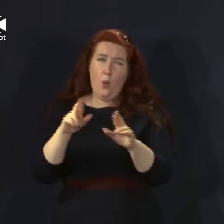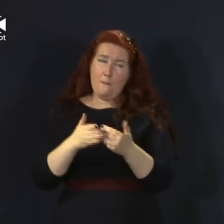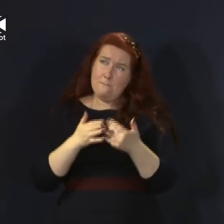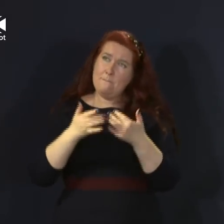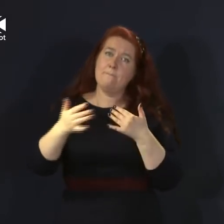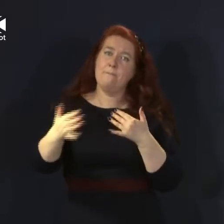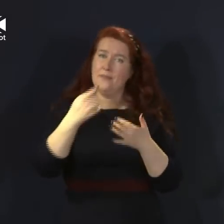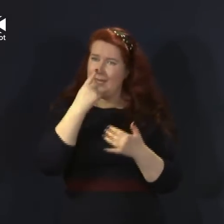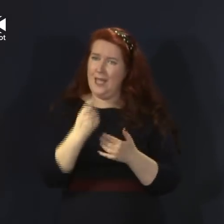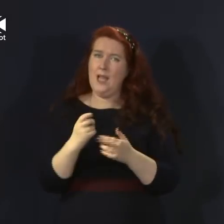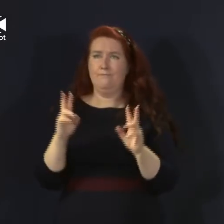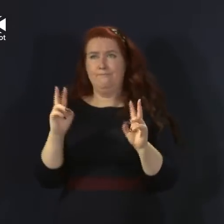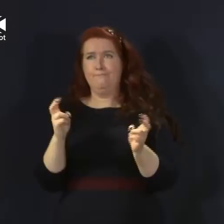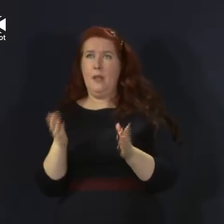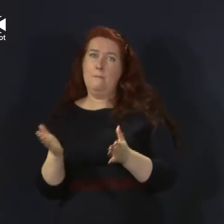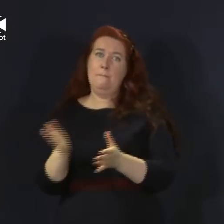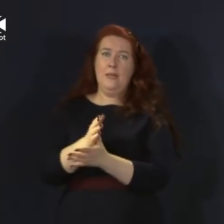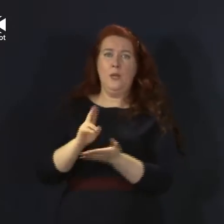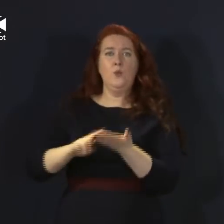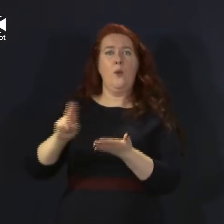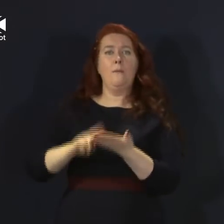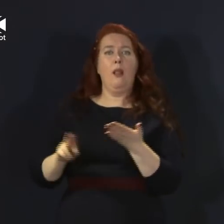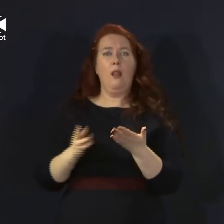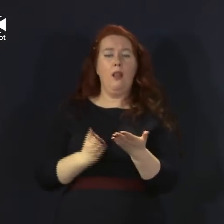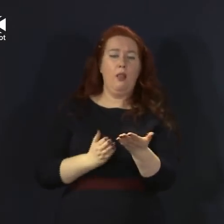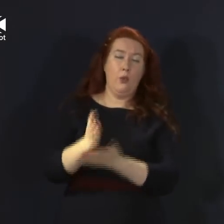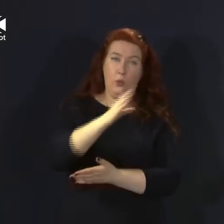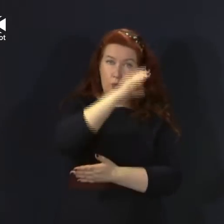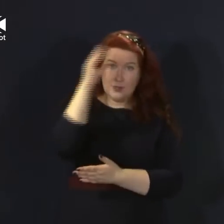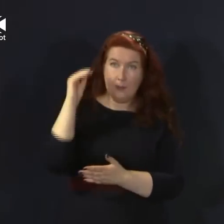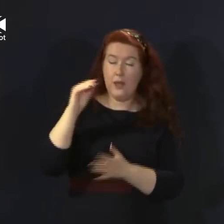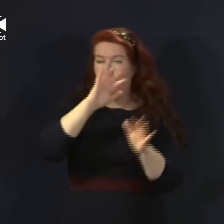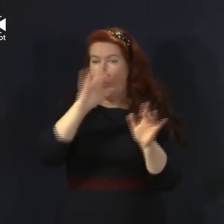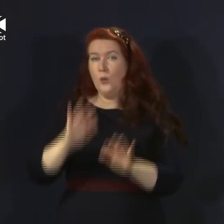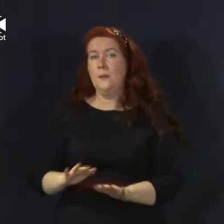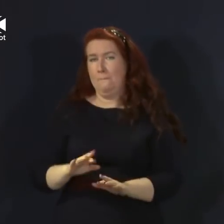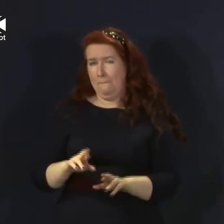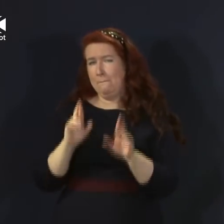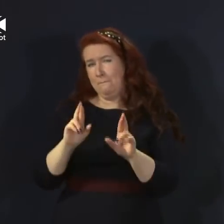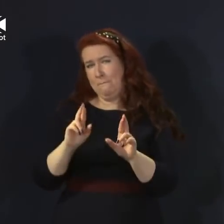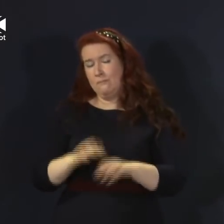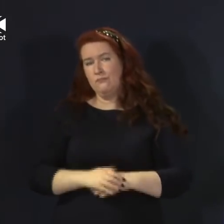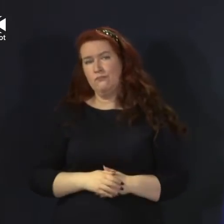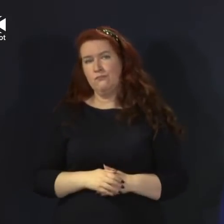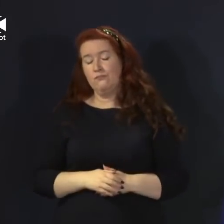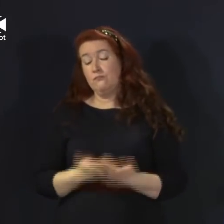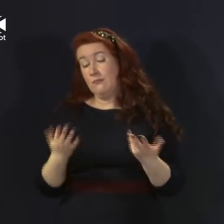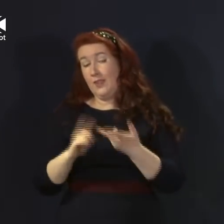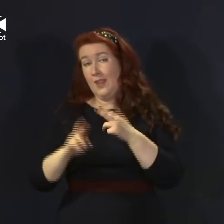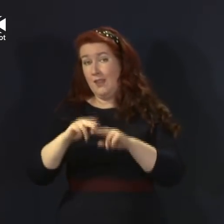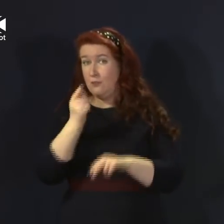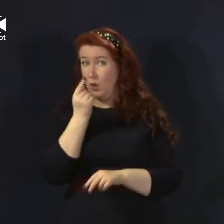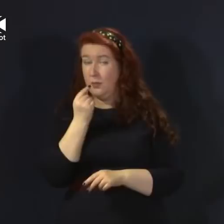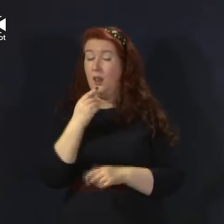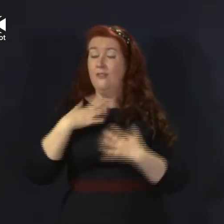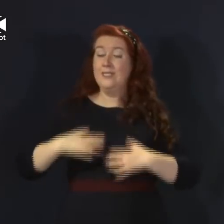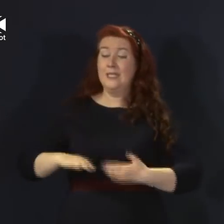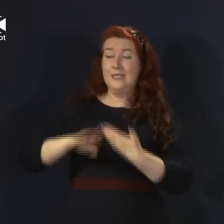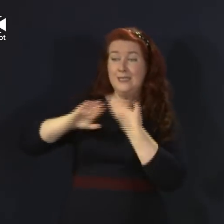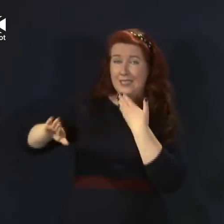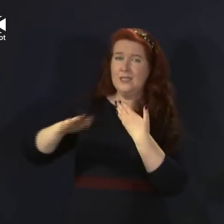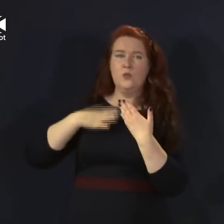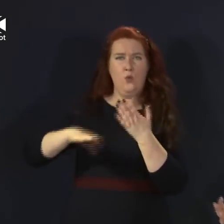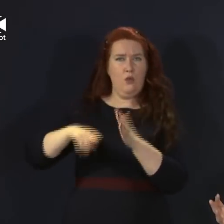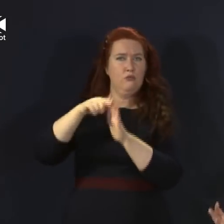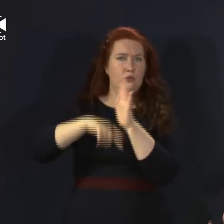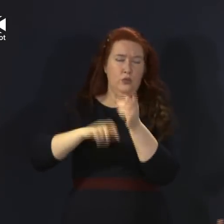much more like normality over the course of the summer and into the autumn. For example, if we can, we'll continue to relax physical distancing rules,